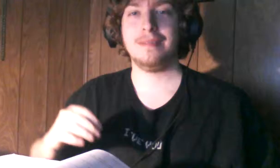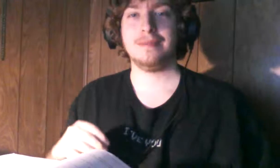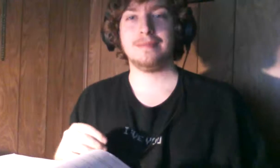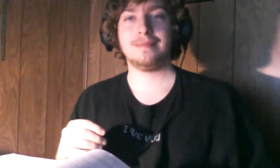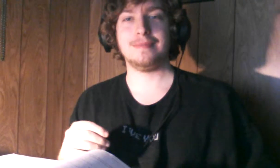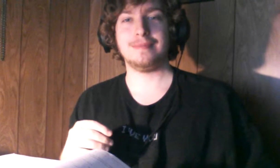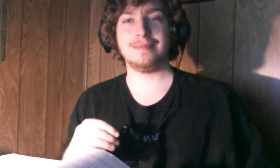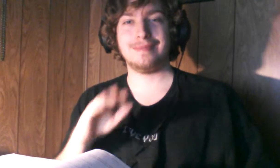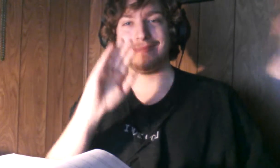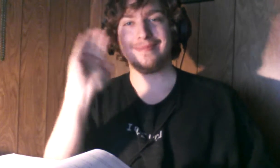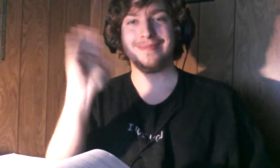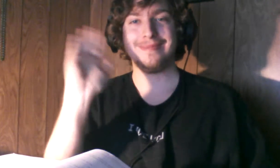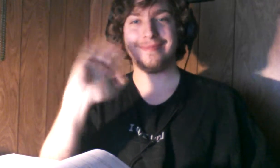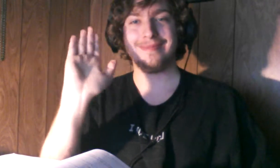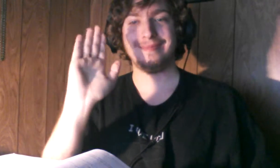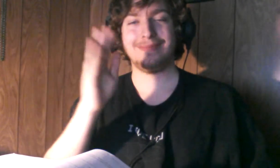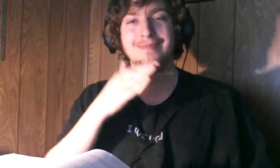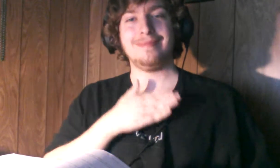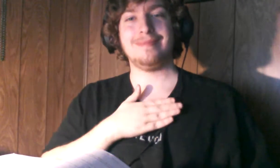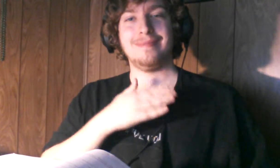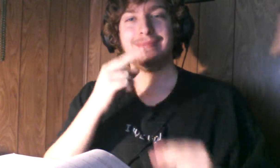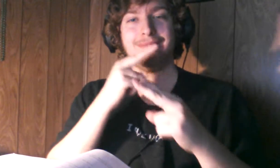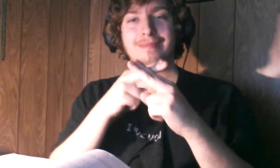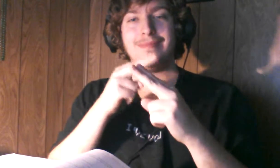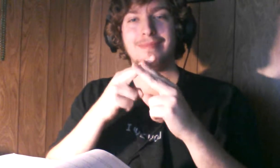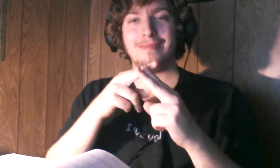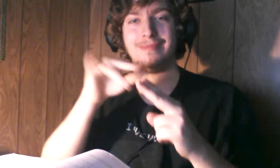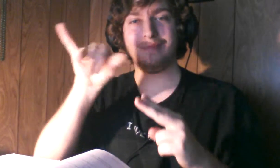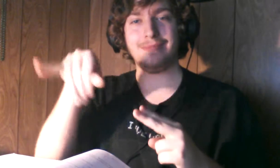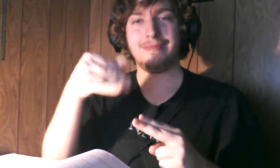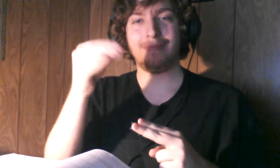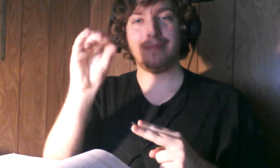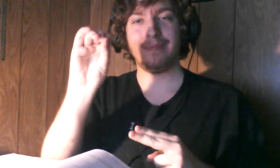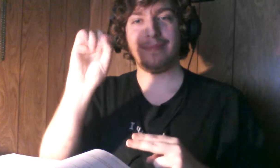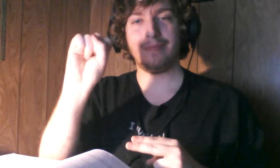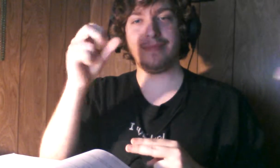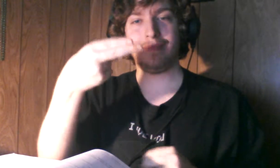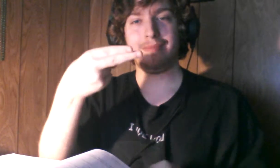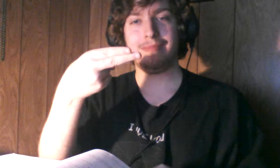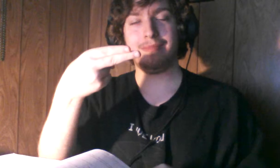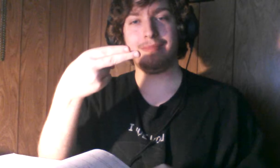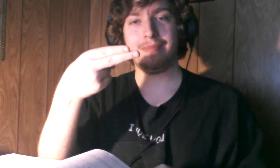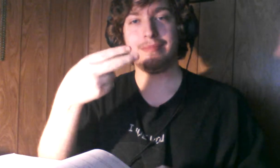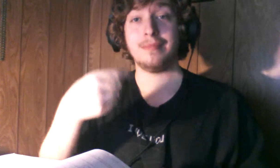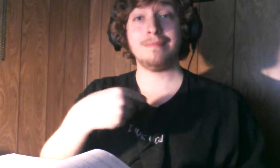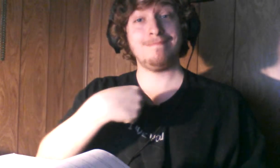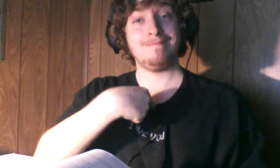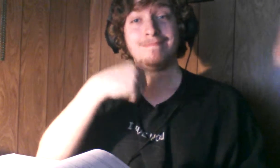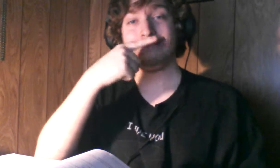...not knowing who was responsible or why. When you think of Olamide,